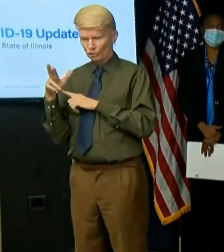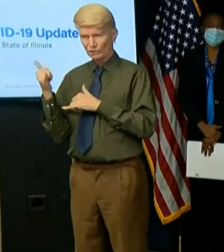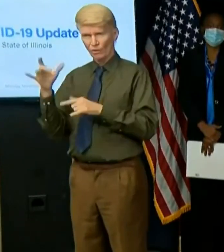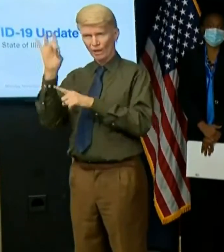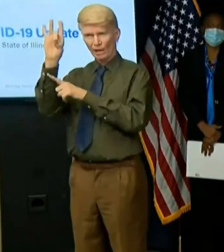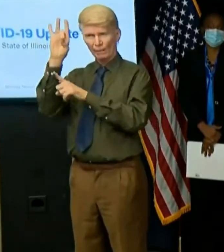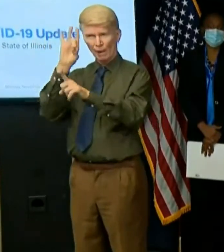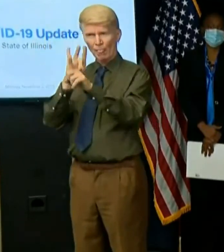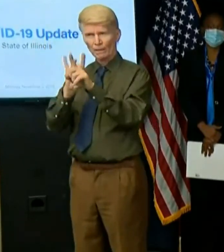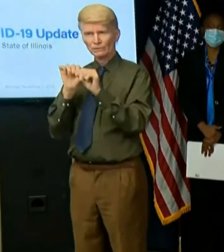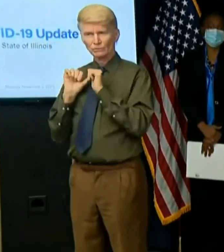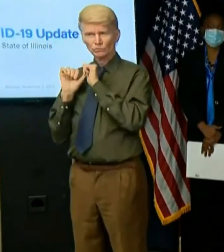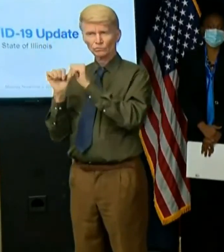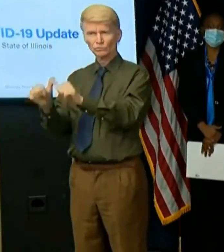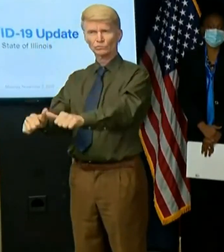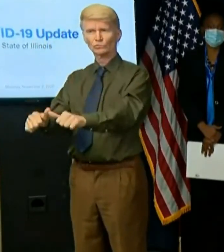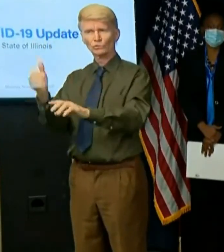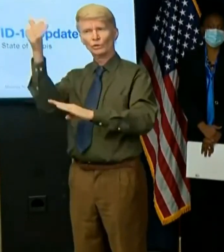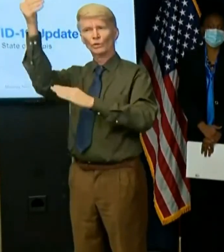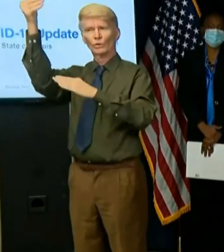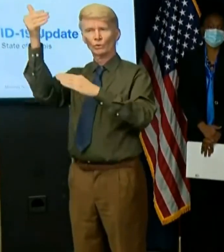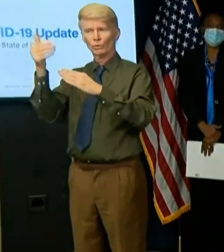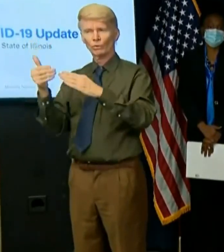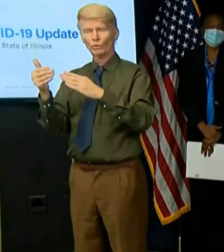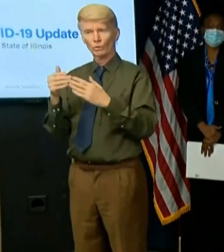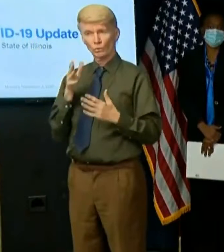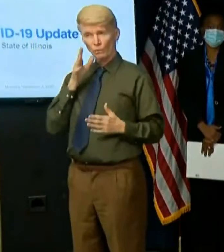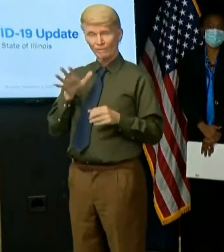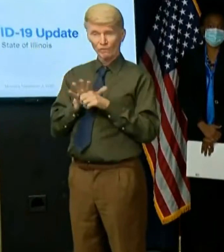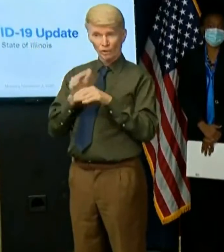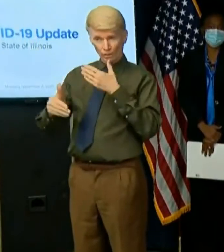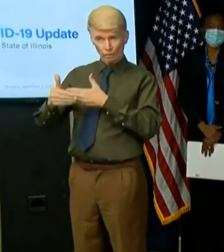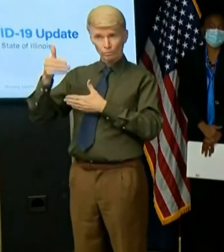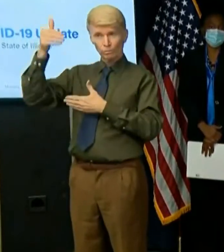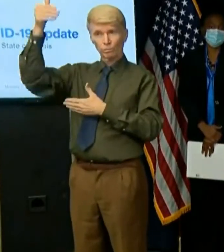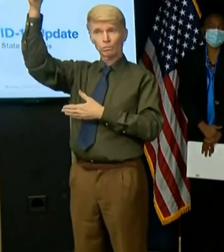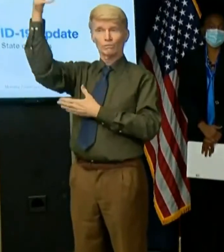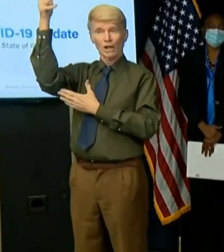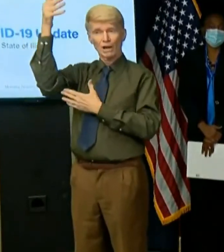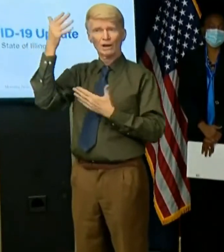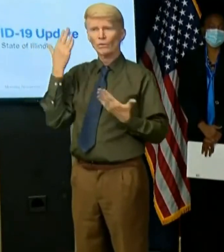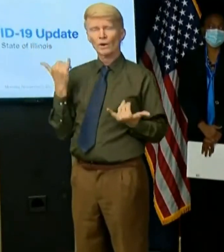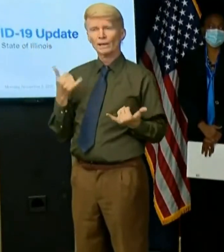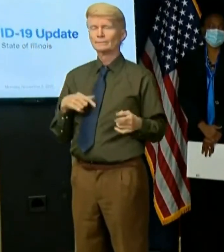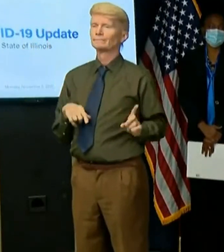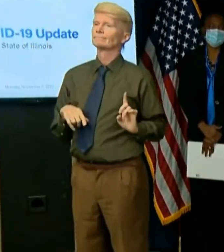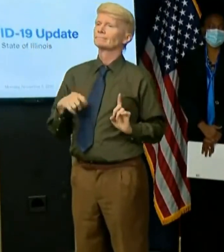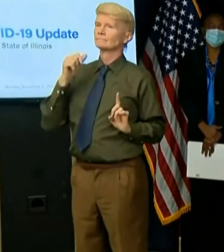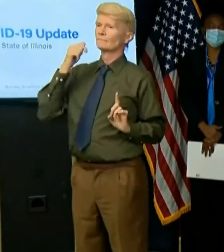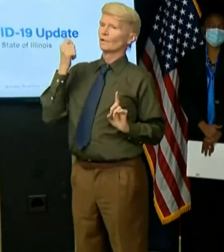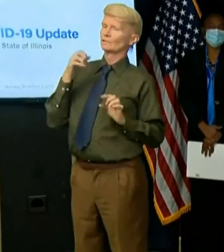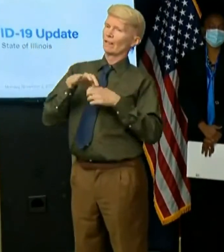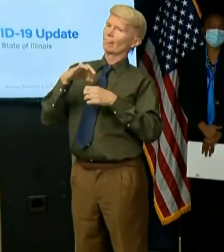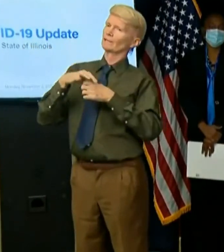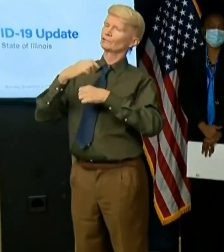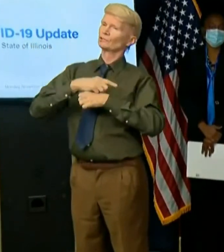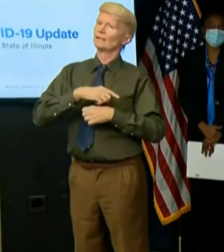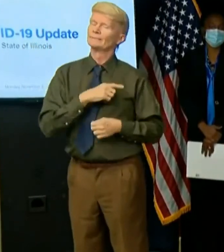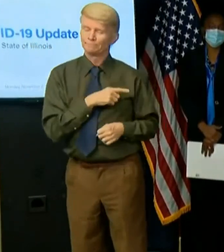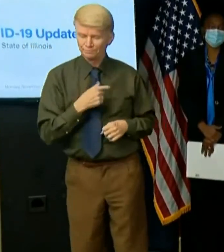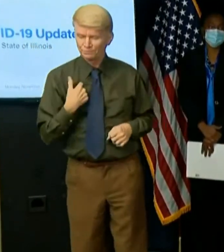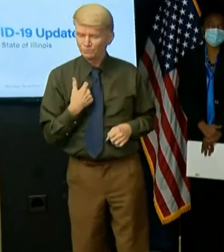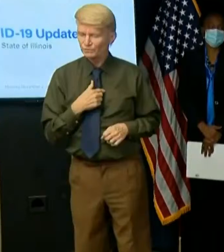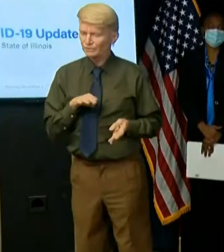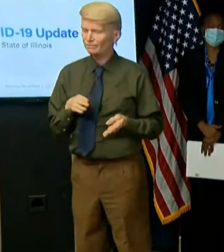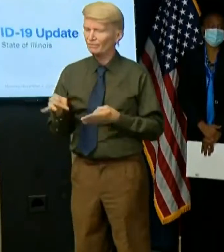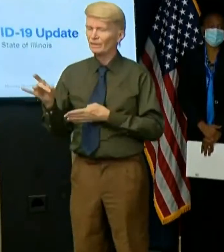months now. Yeah. When can we see it at full staff? We've lost, because it's election day. We've lost more